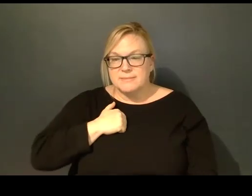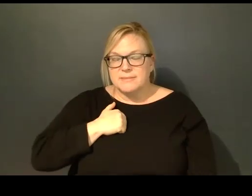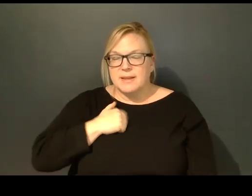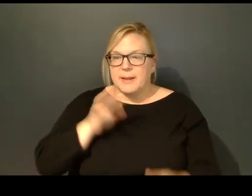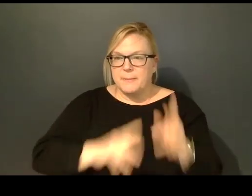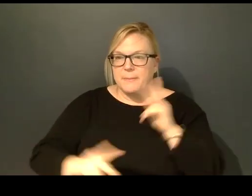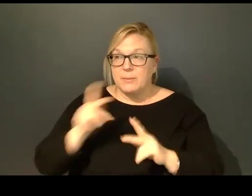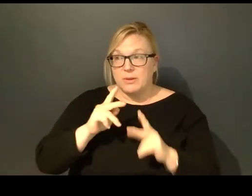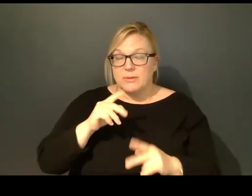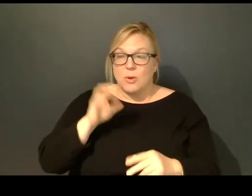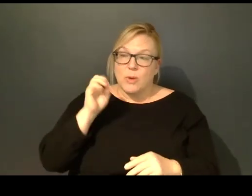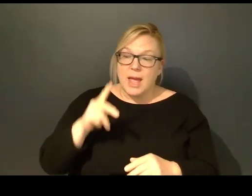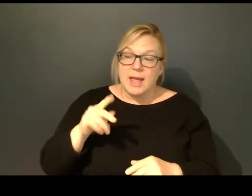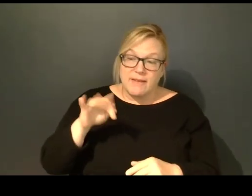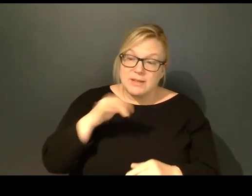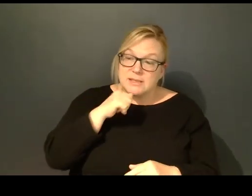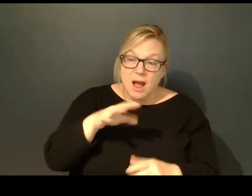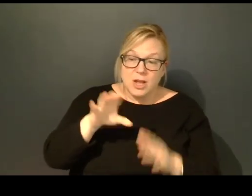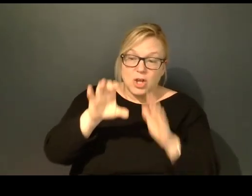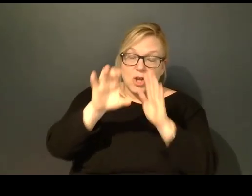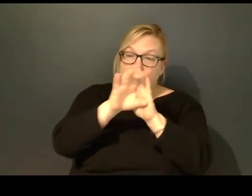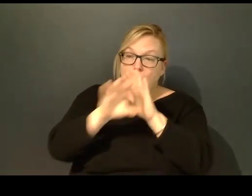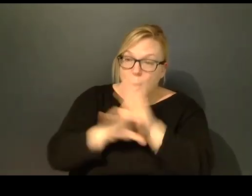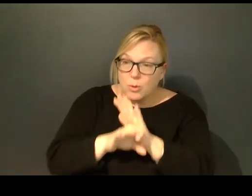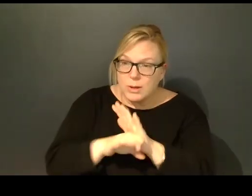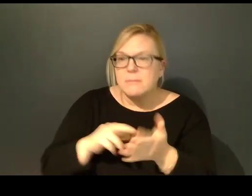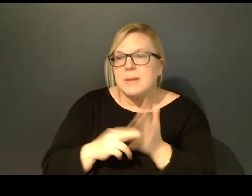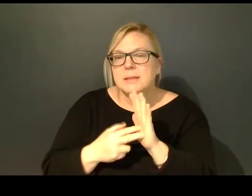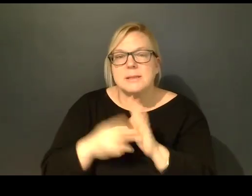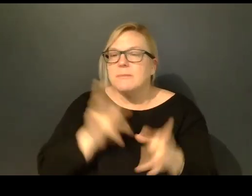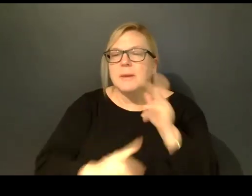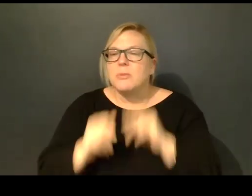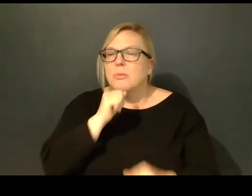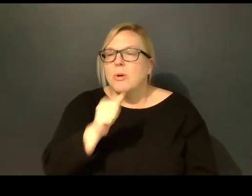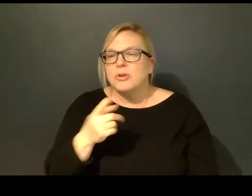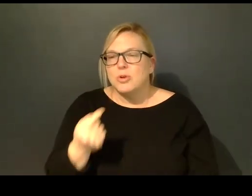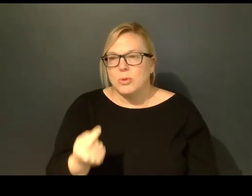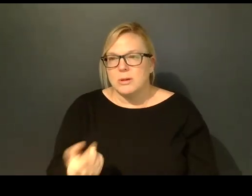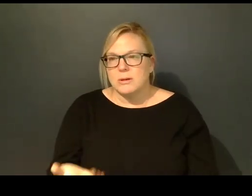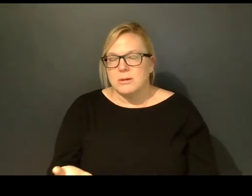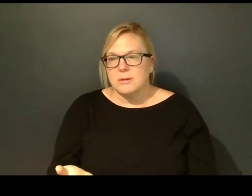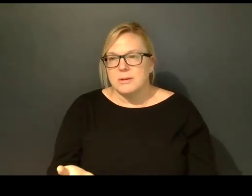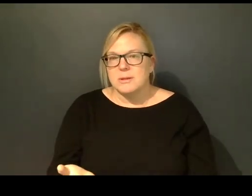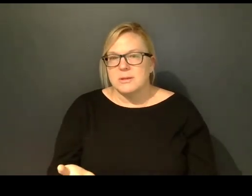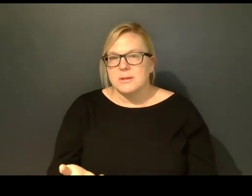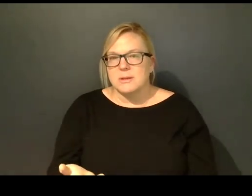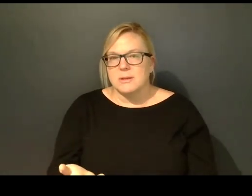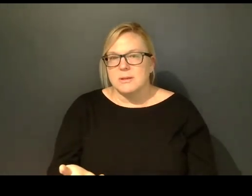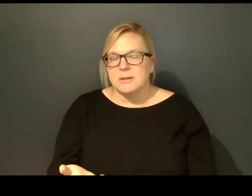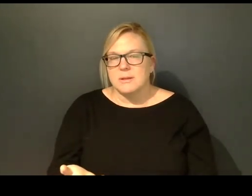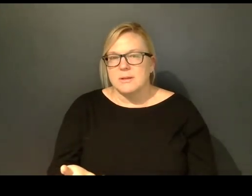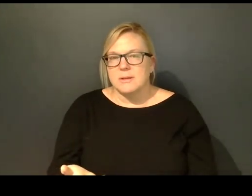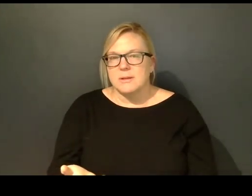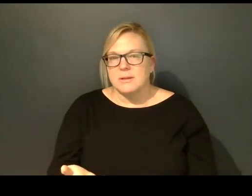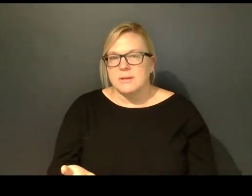someone to do it out of the goodness of their heart. I wish I could. I wish that was the world that we lived in. Yeah. If I can explain to someone in the most bare terms, you will get more and